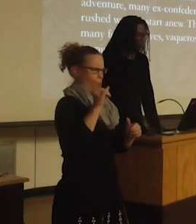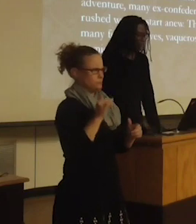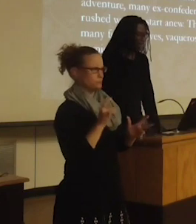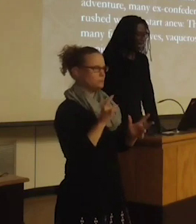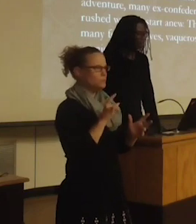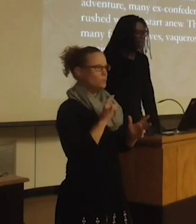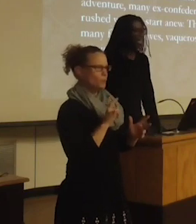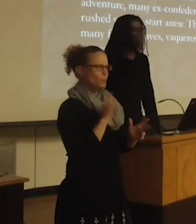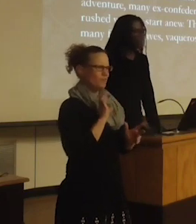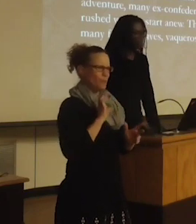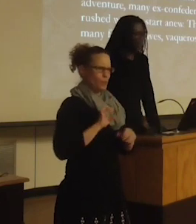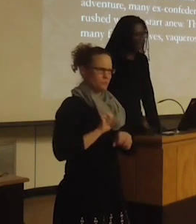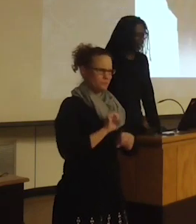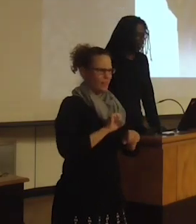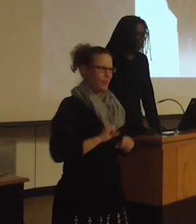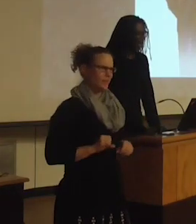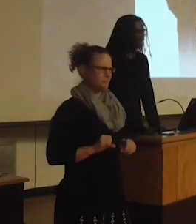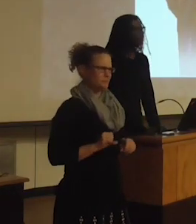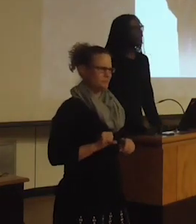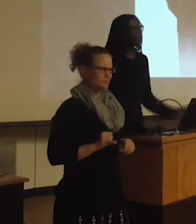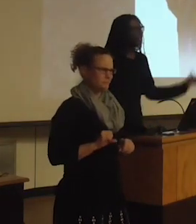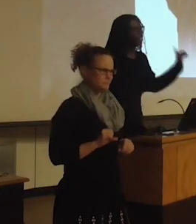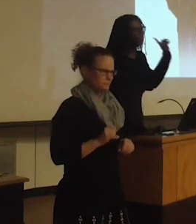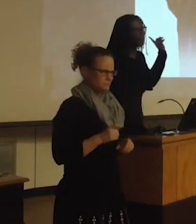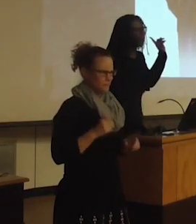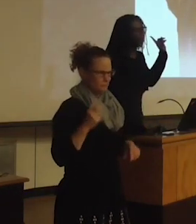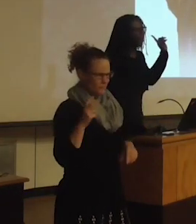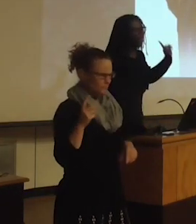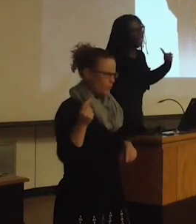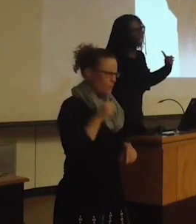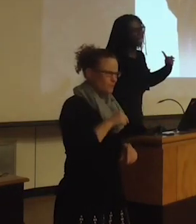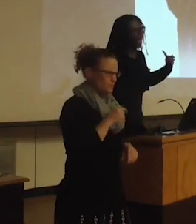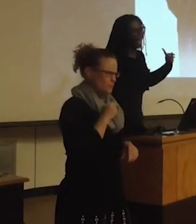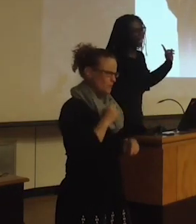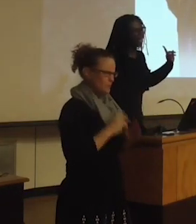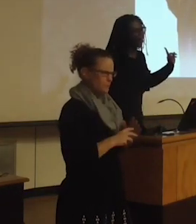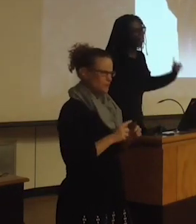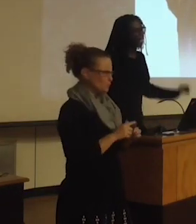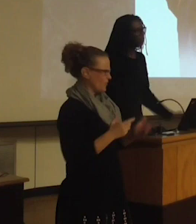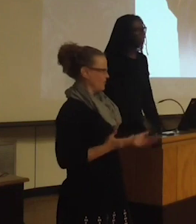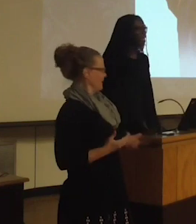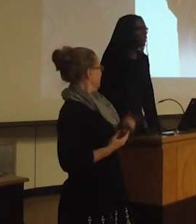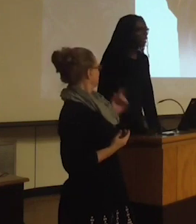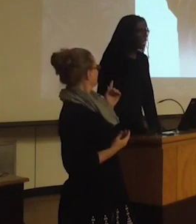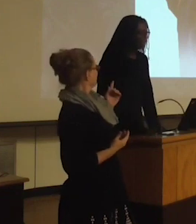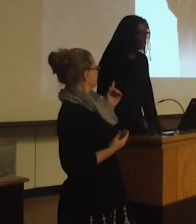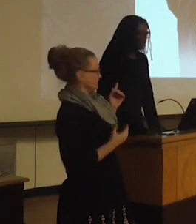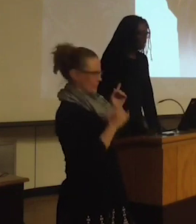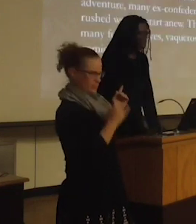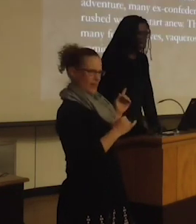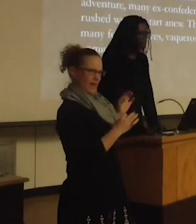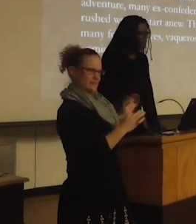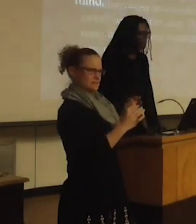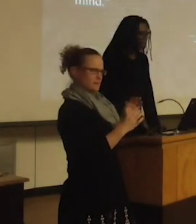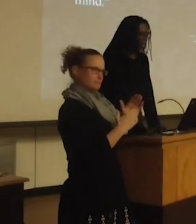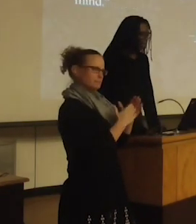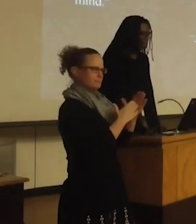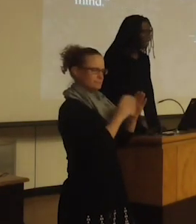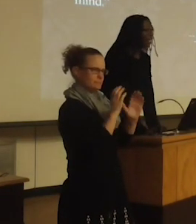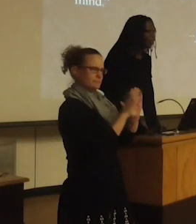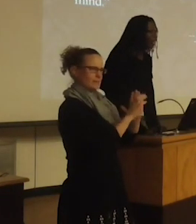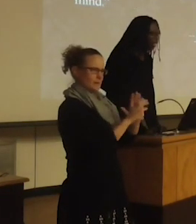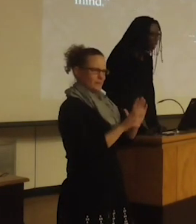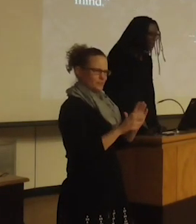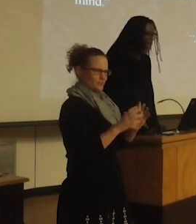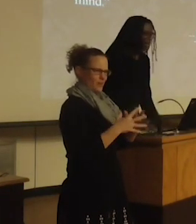like, former slaves, vaqueros from Mexico, and new immigrants, to this as the archetypal image of the American cowboy? It's